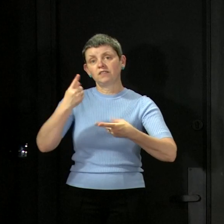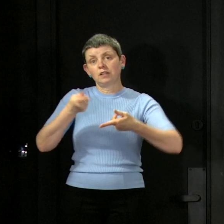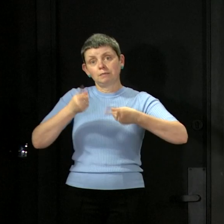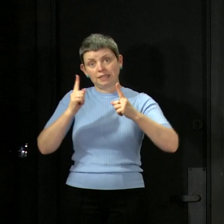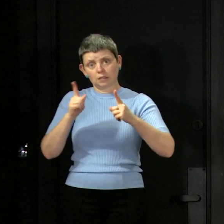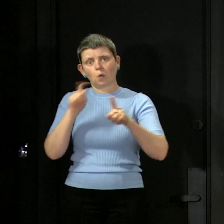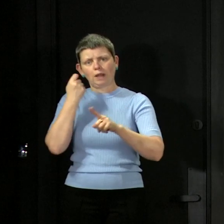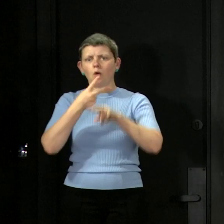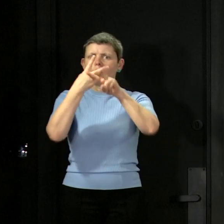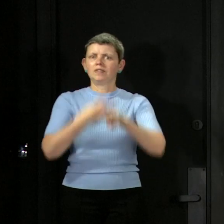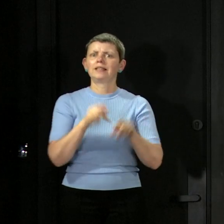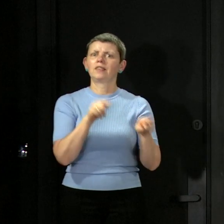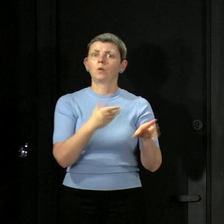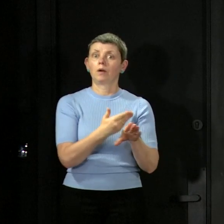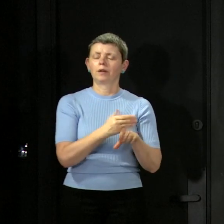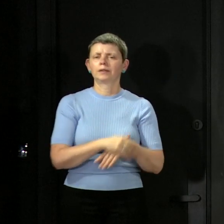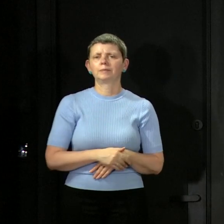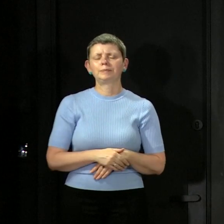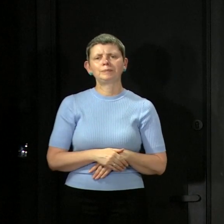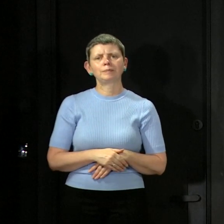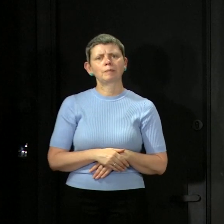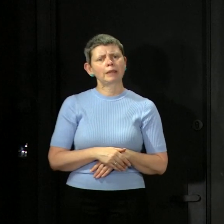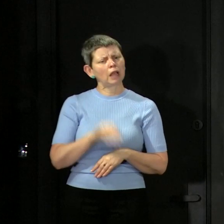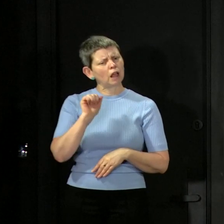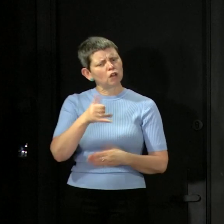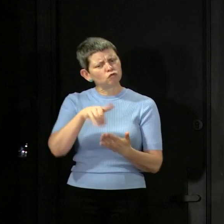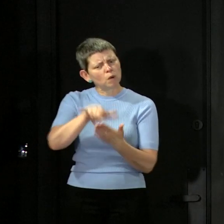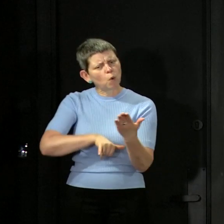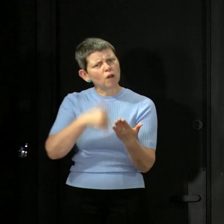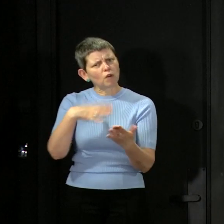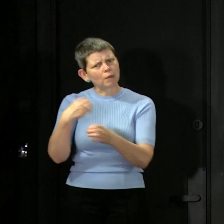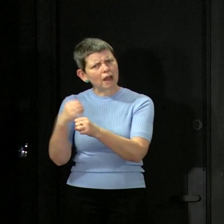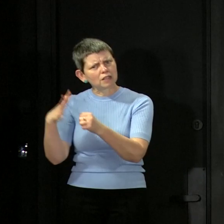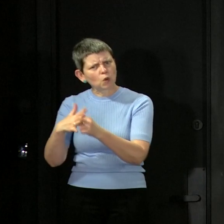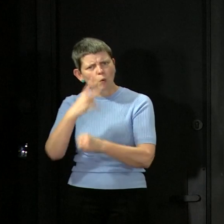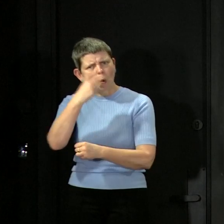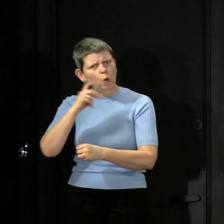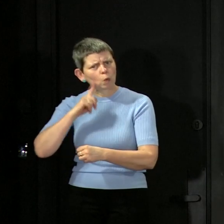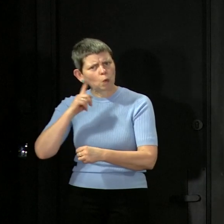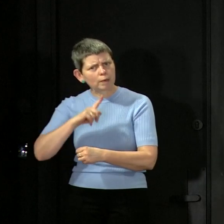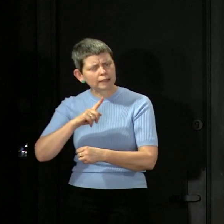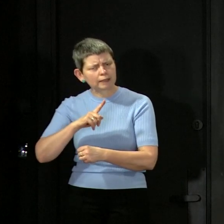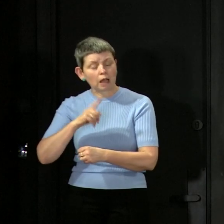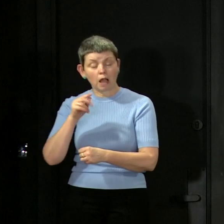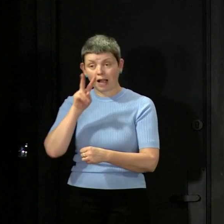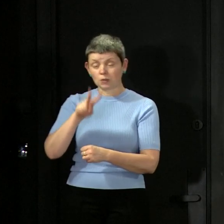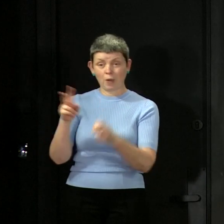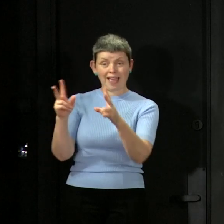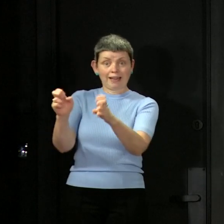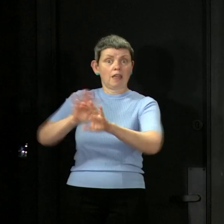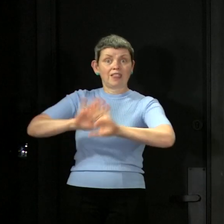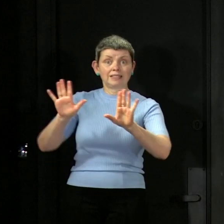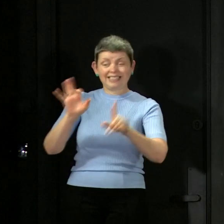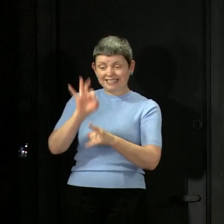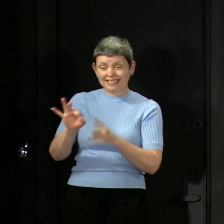to oversee that work. I've not seen in detail the report that you talk about. I saw a quick headline of it just before I came in here,